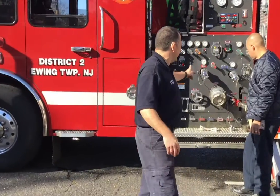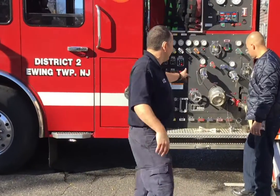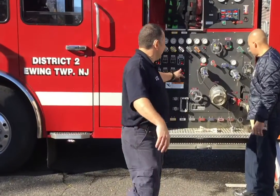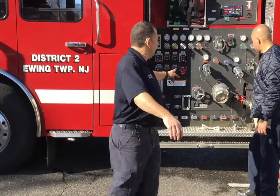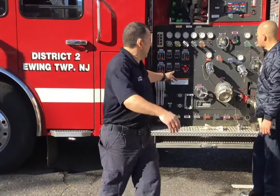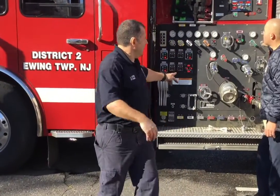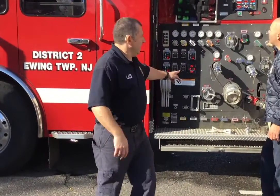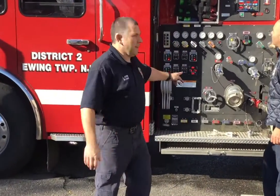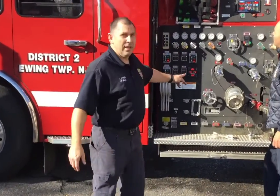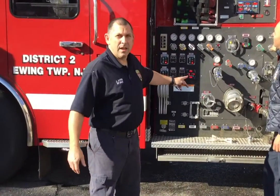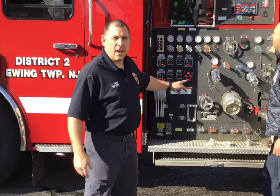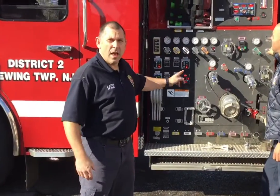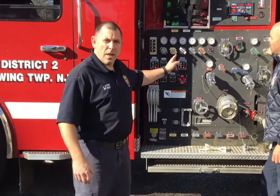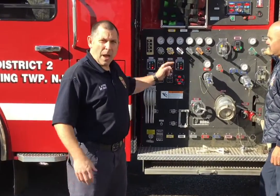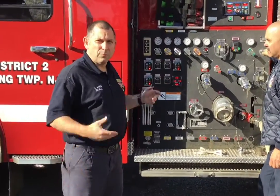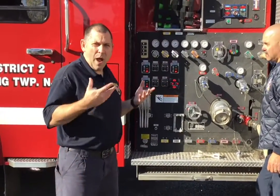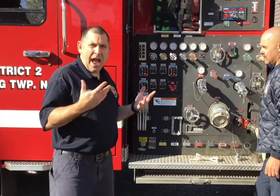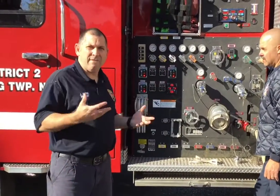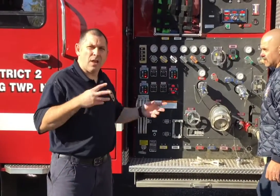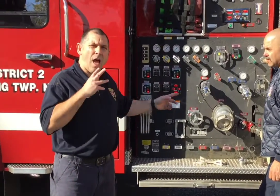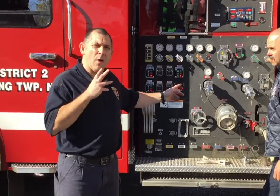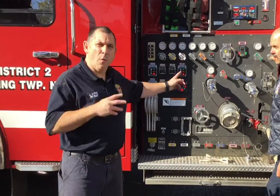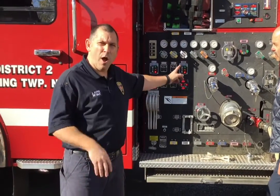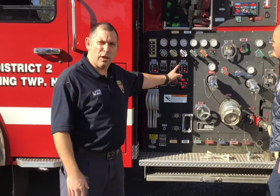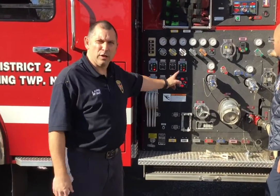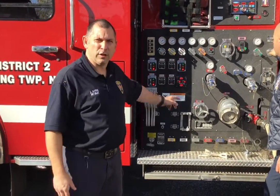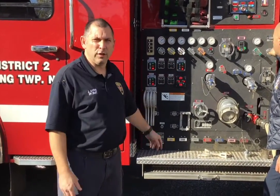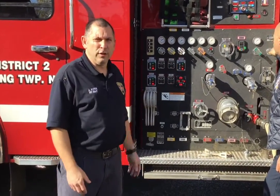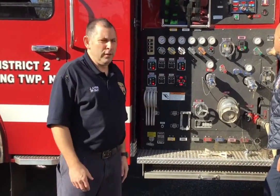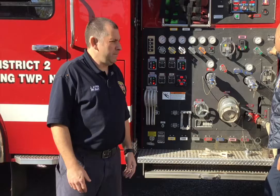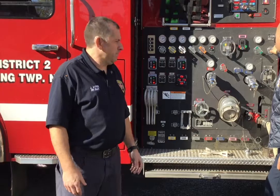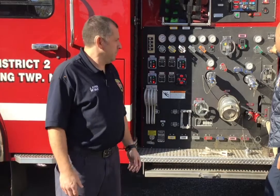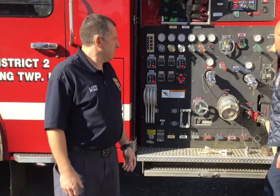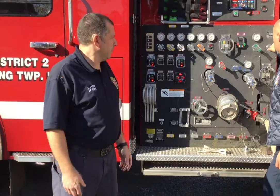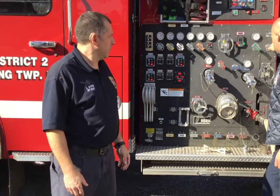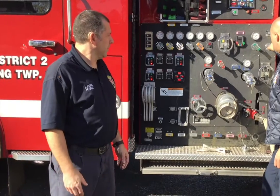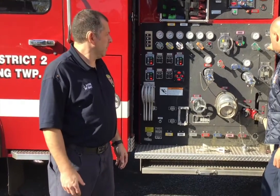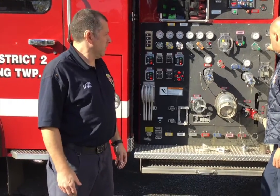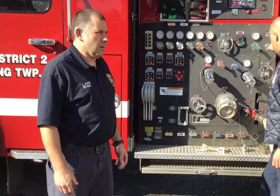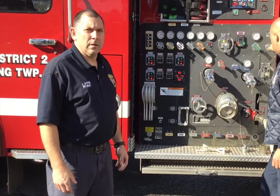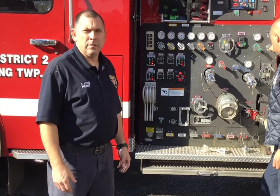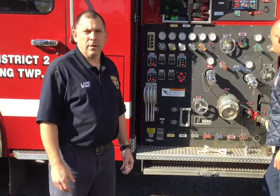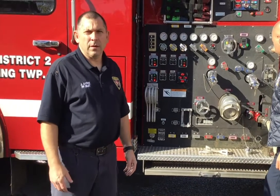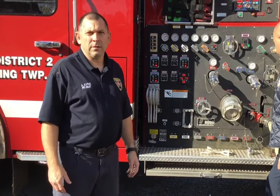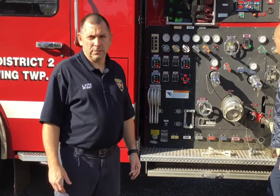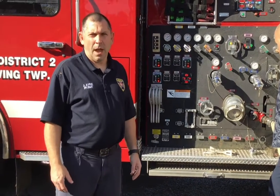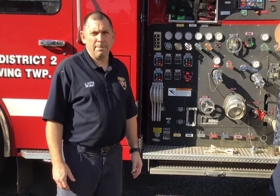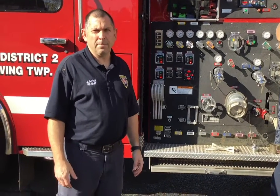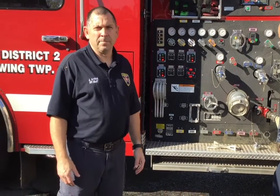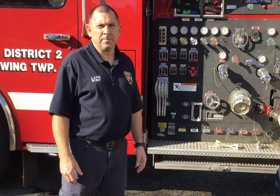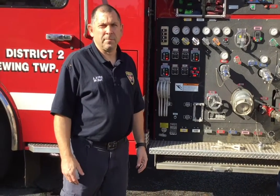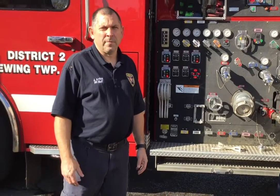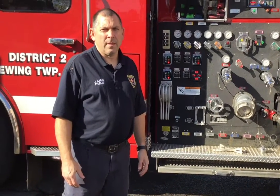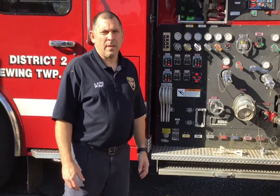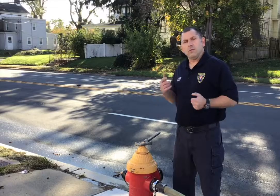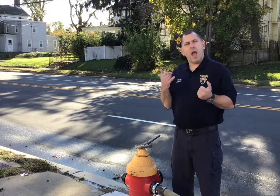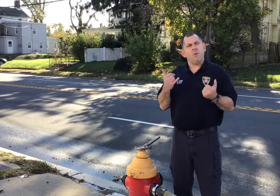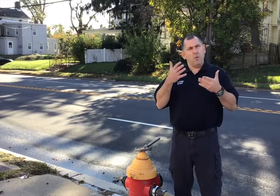So it's filling the truck up with water. And you can see it's a lot of pressure going on there with all the lights on.